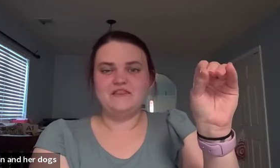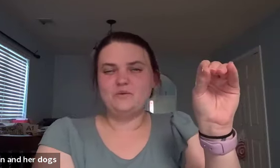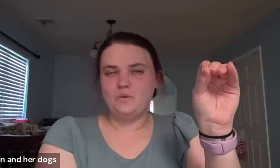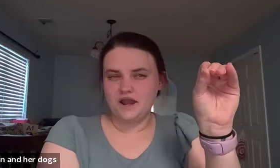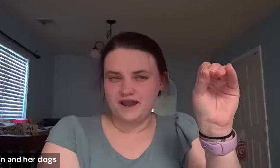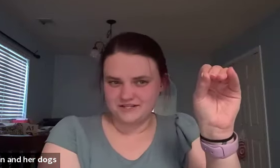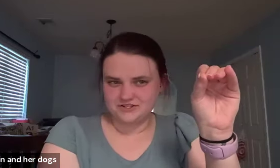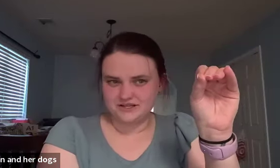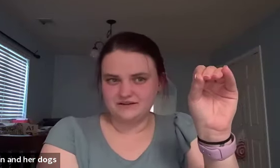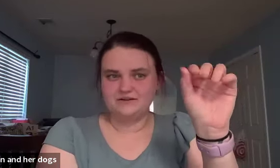and then 100.